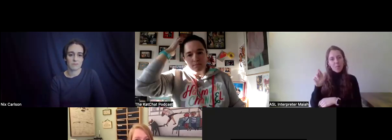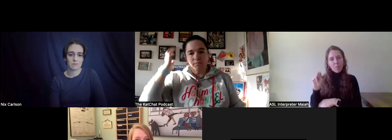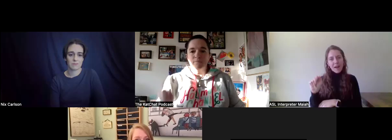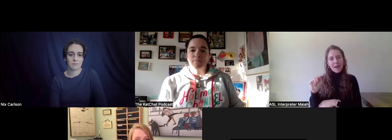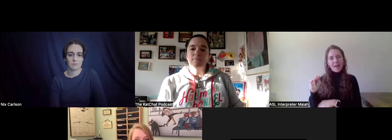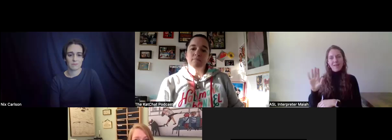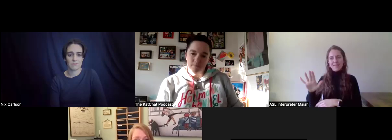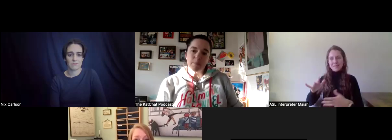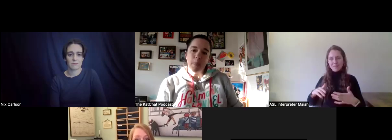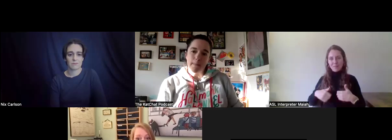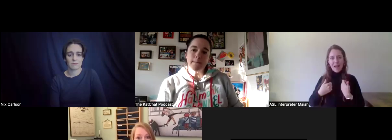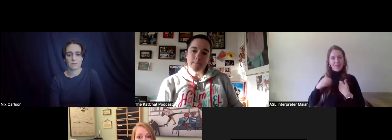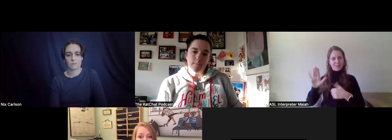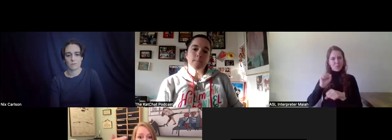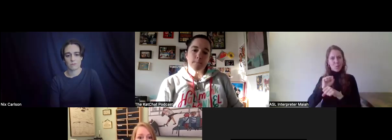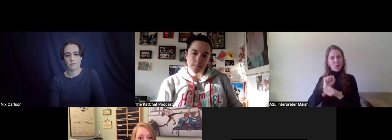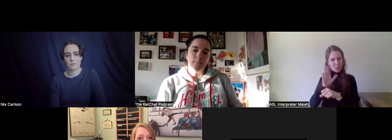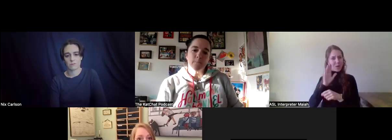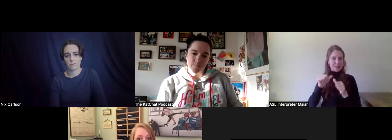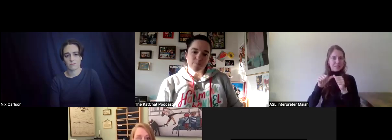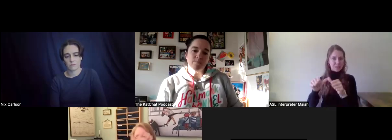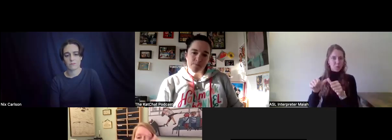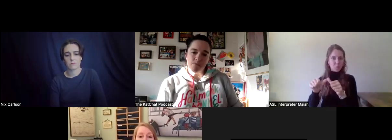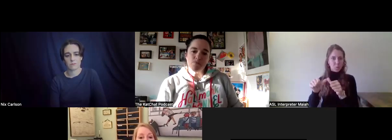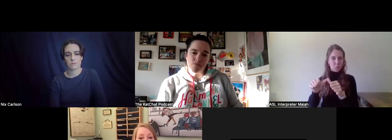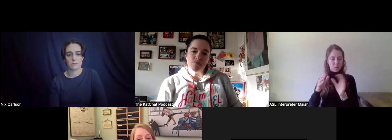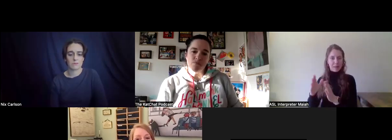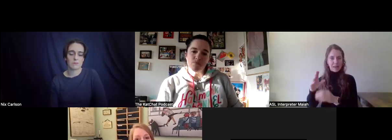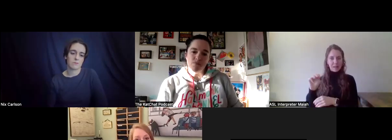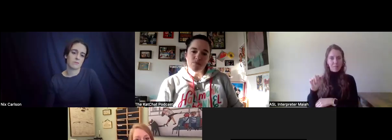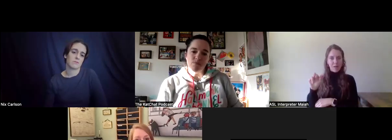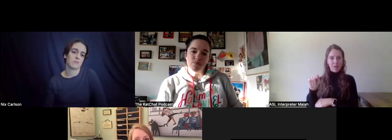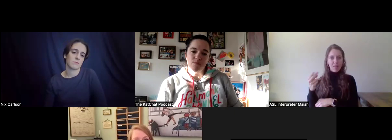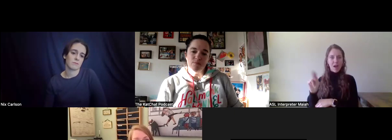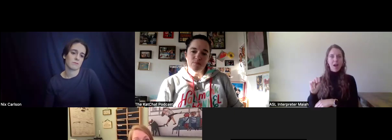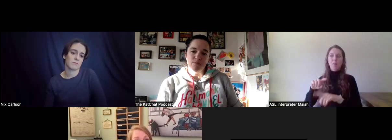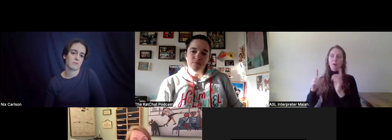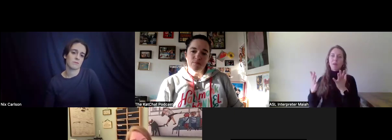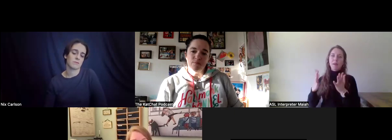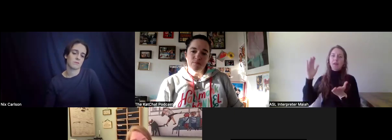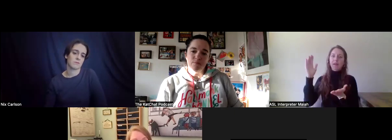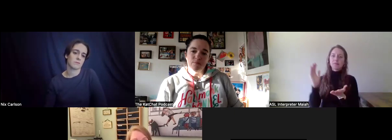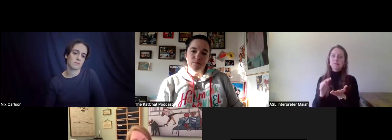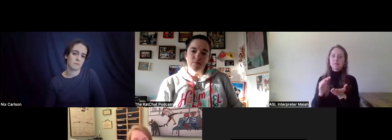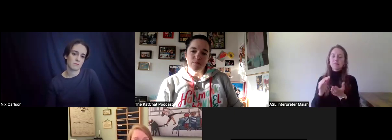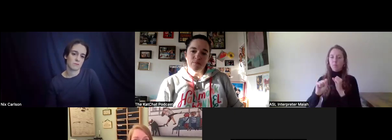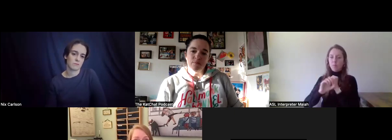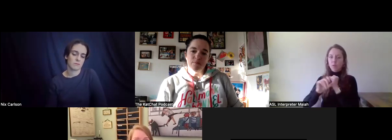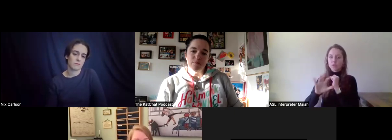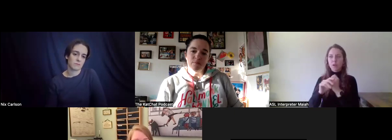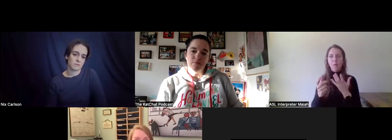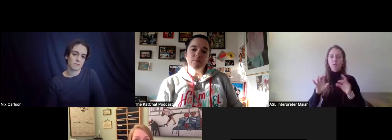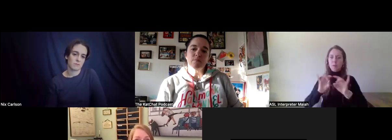and we'll continue the marathon, but we'll dial down on some of the promotion and make it clear we would